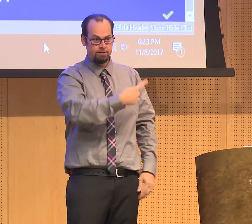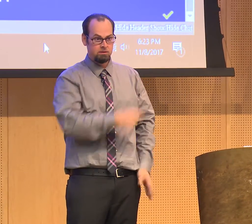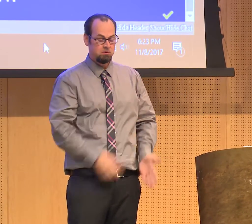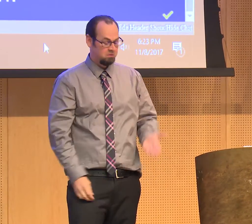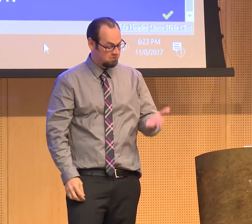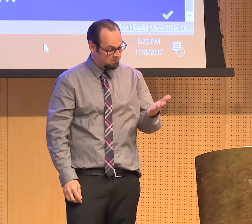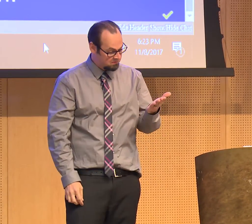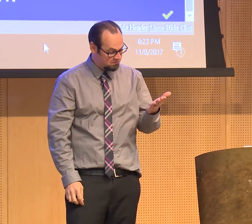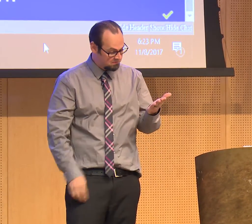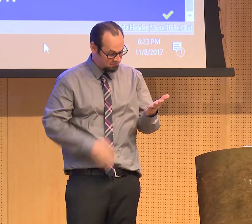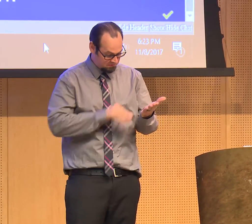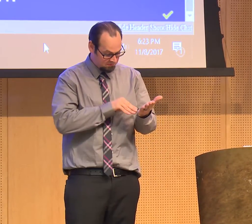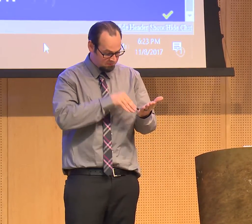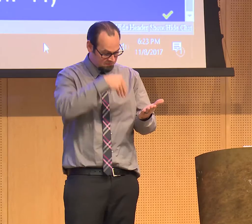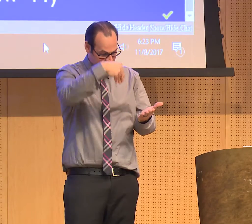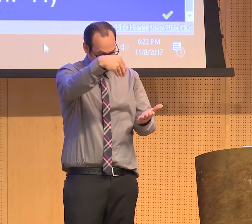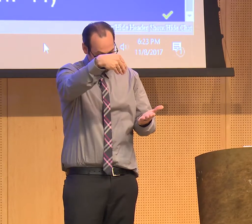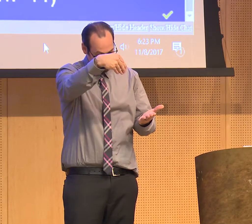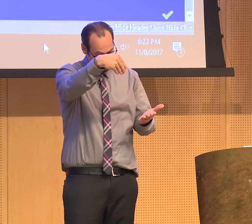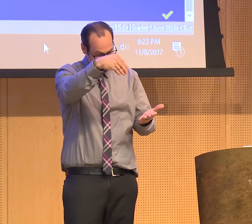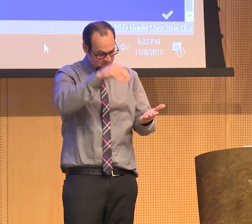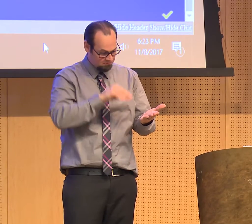And he did look at the paperwork,